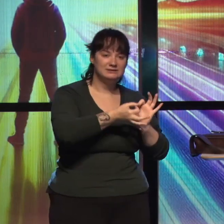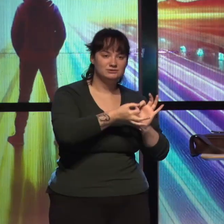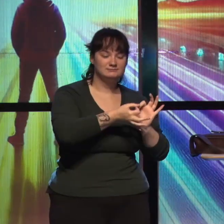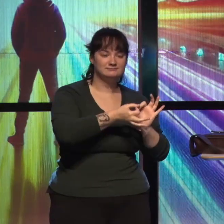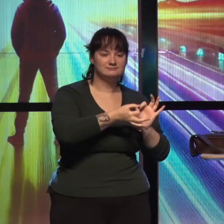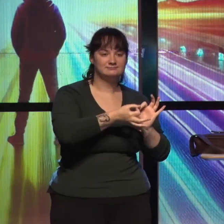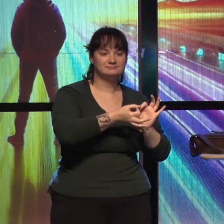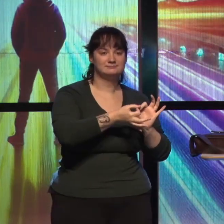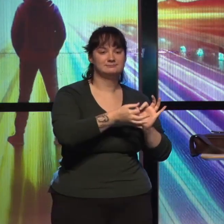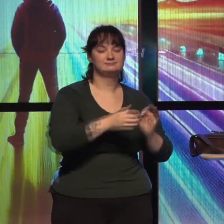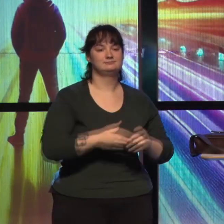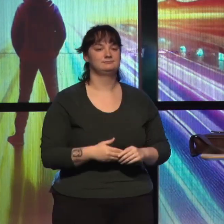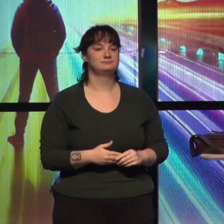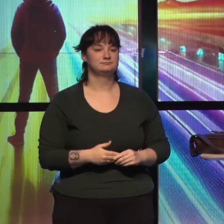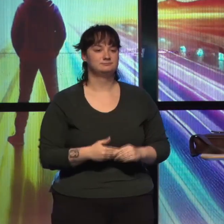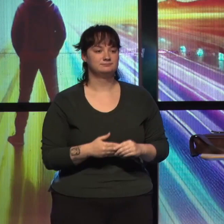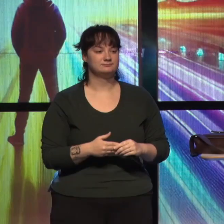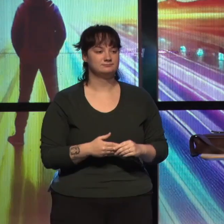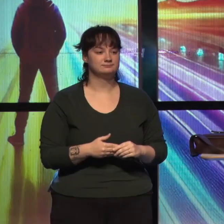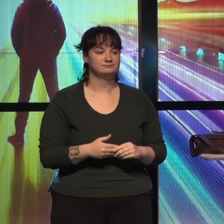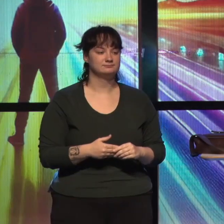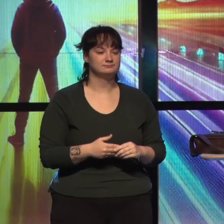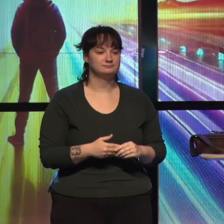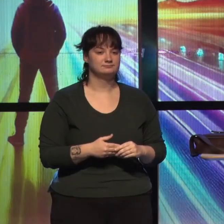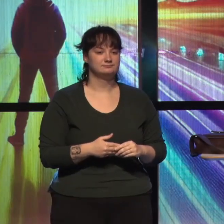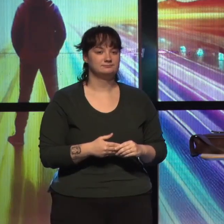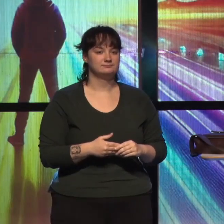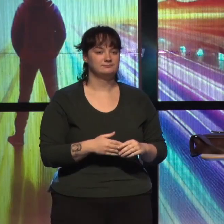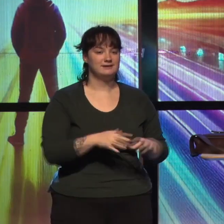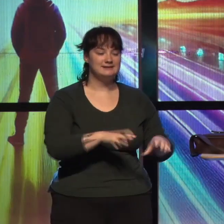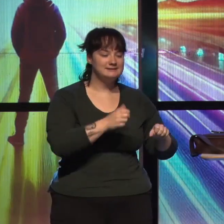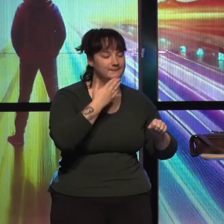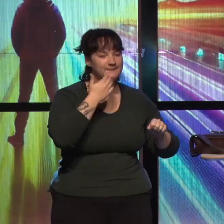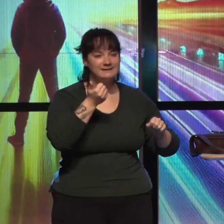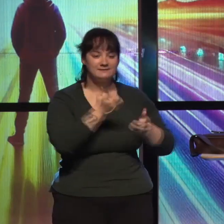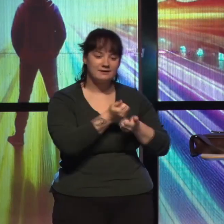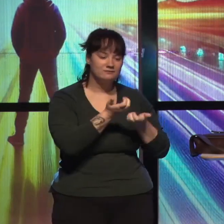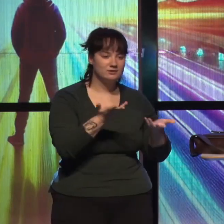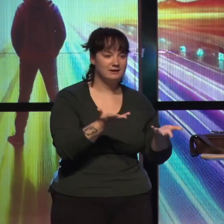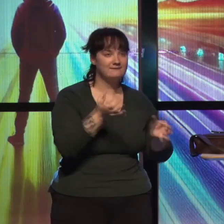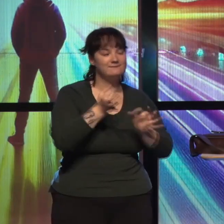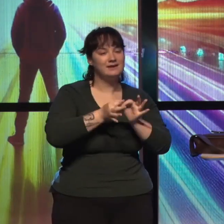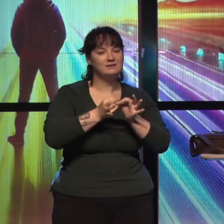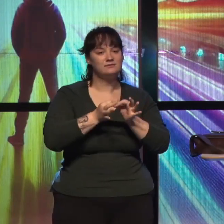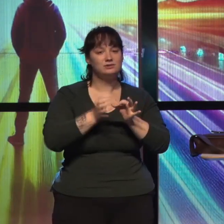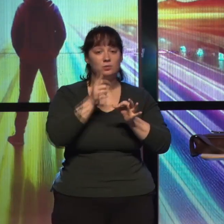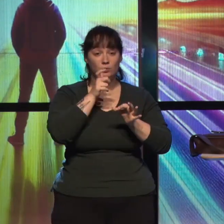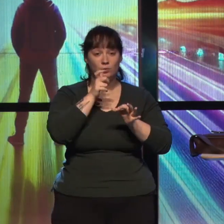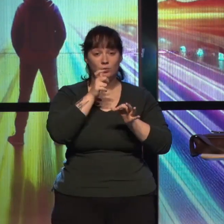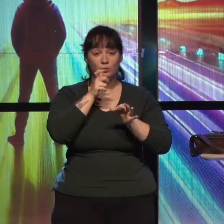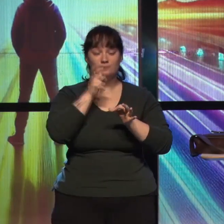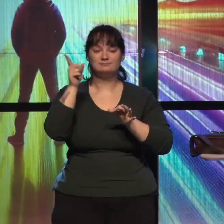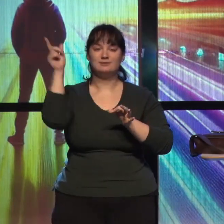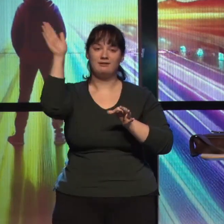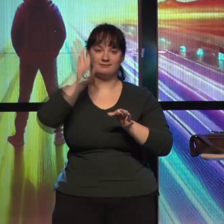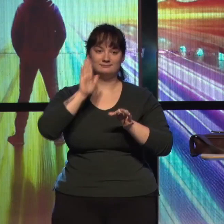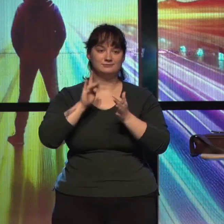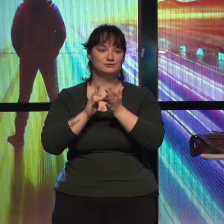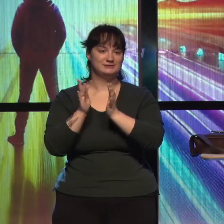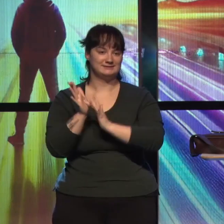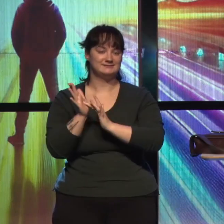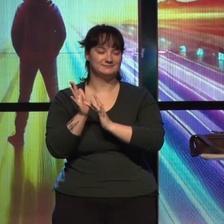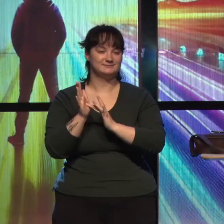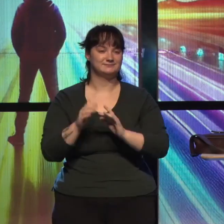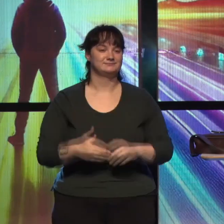necessarily one category, but kind of takes the best of everything and that is faithful to Jesus, okay? Because as I say here